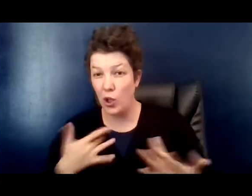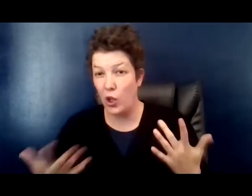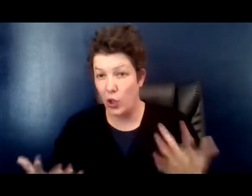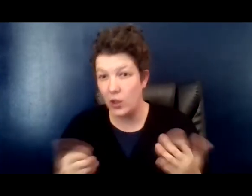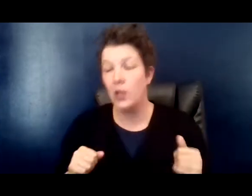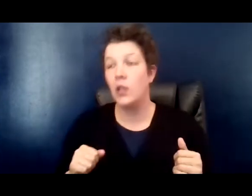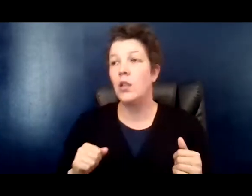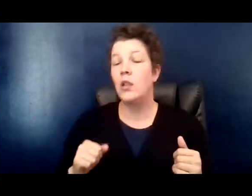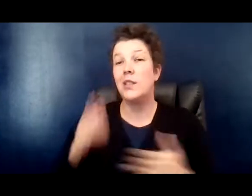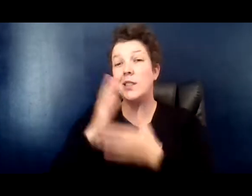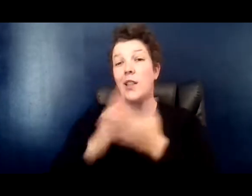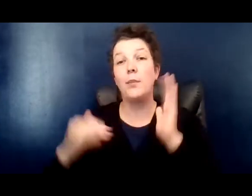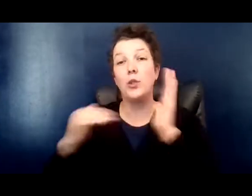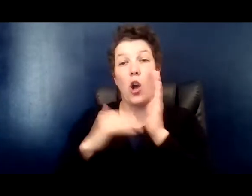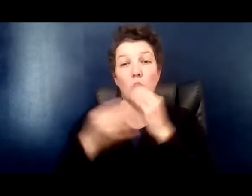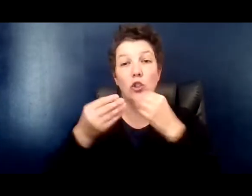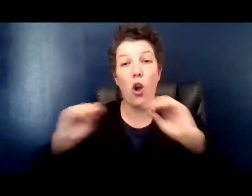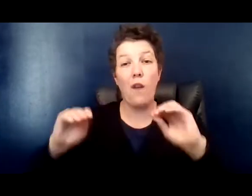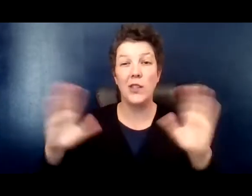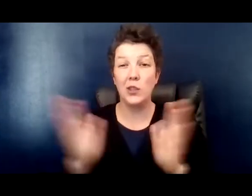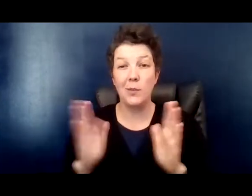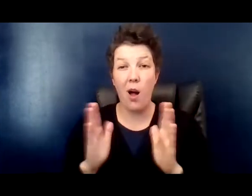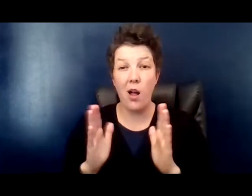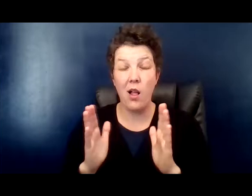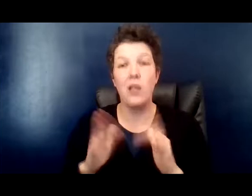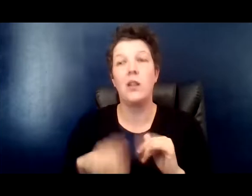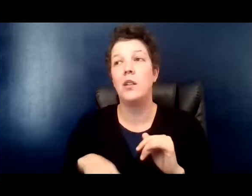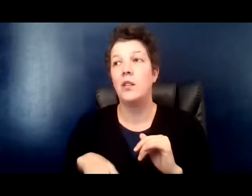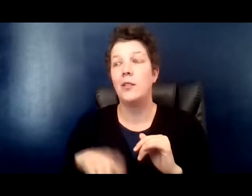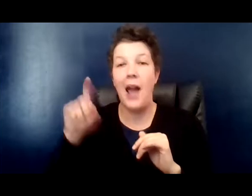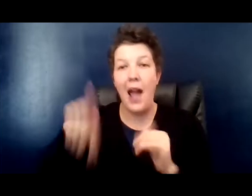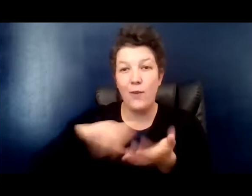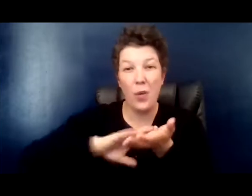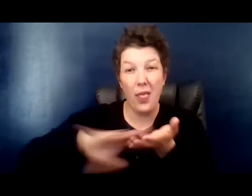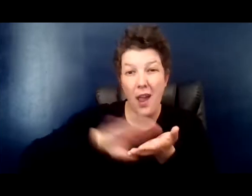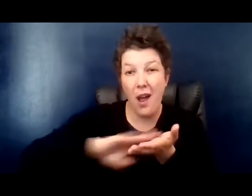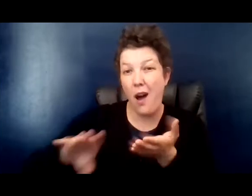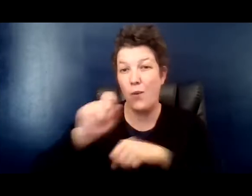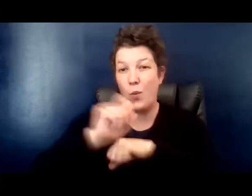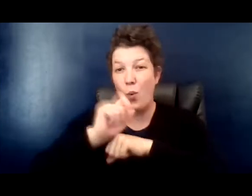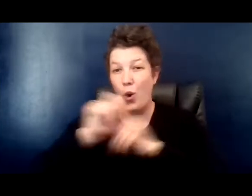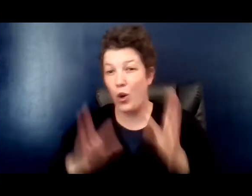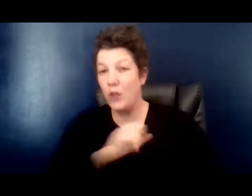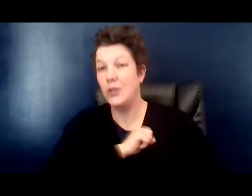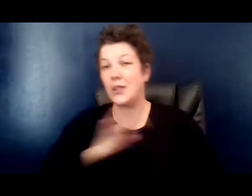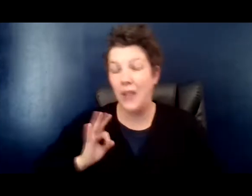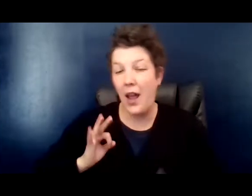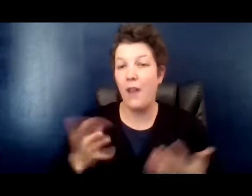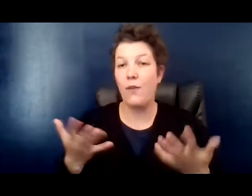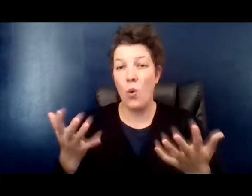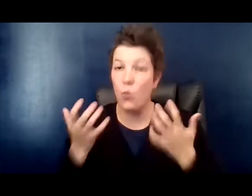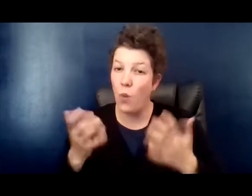small businesses that are struggling. They're laying people off. There's a lot of that that's going on. We're just trying to find